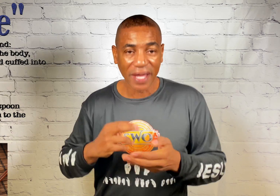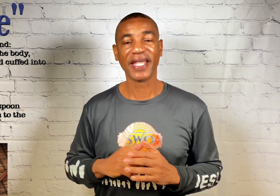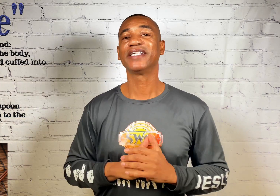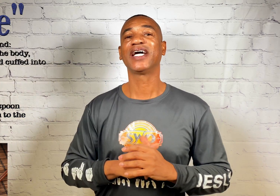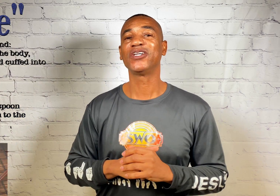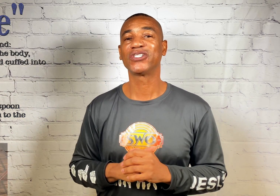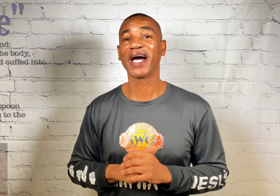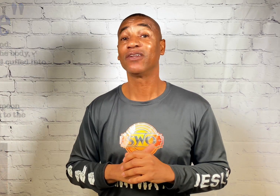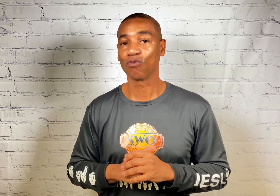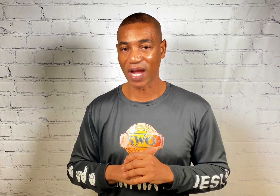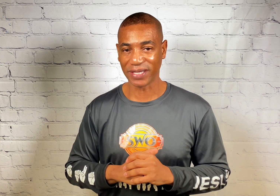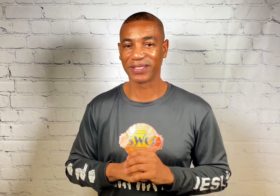That is how you sign rice.